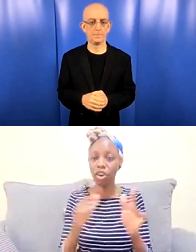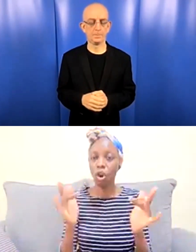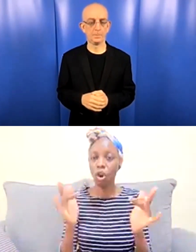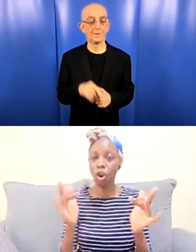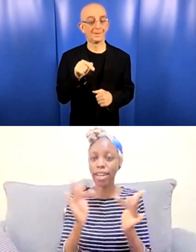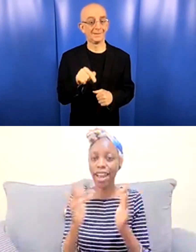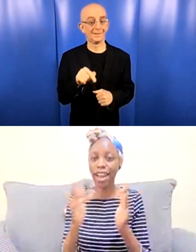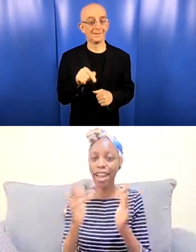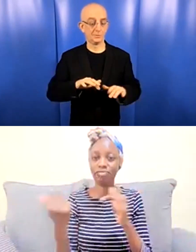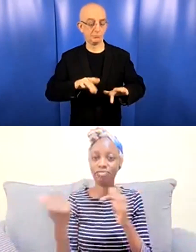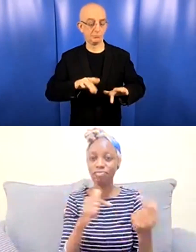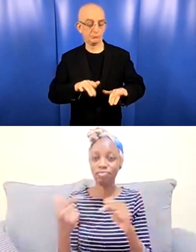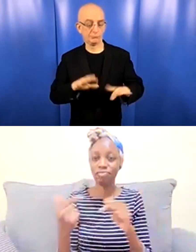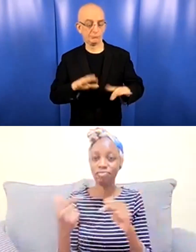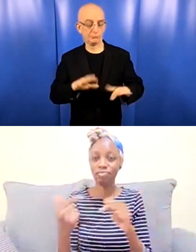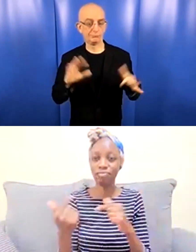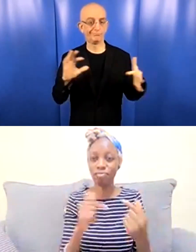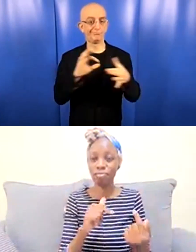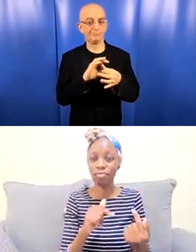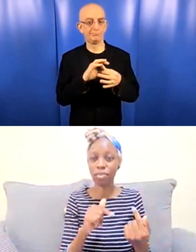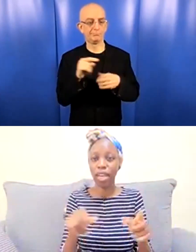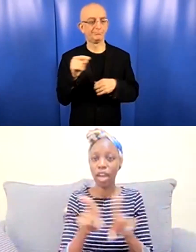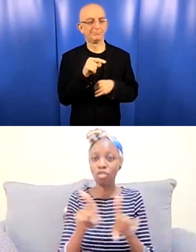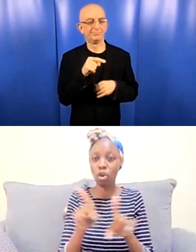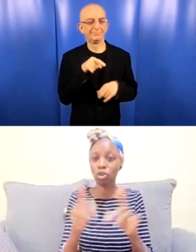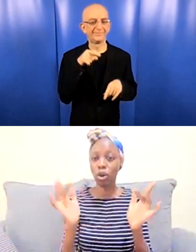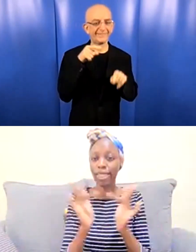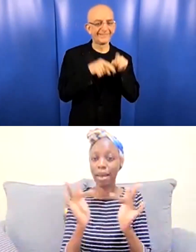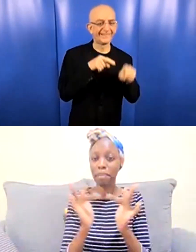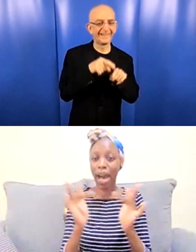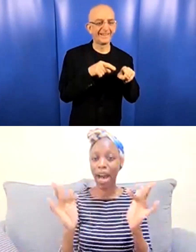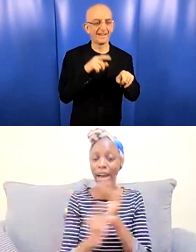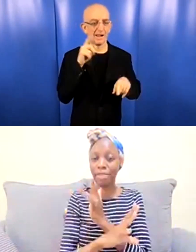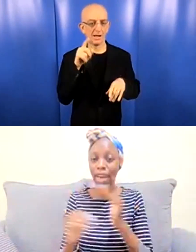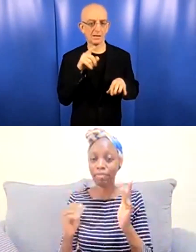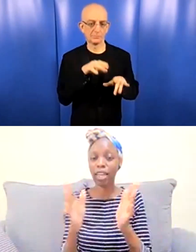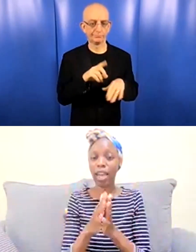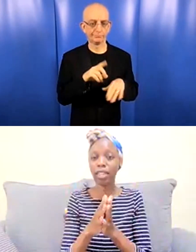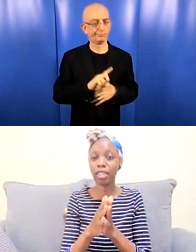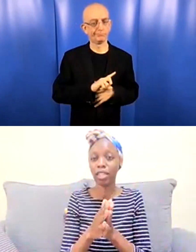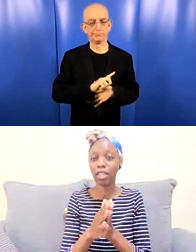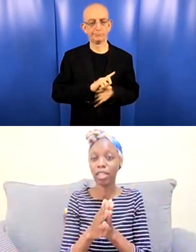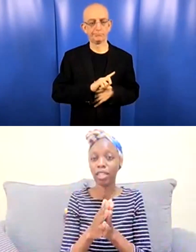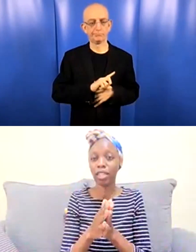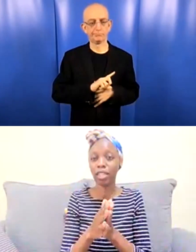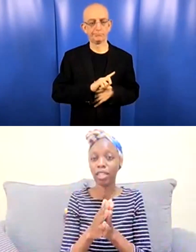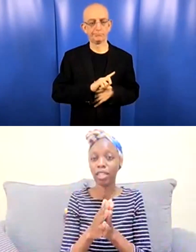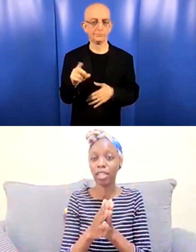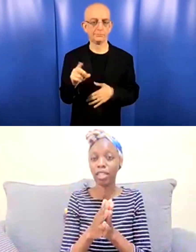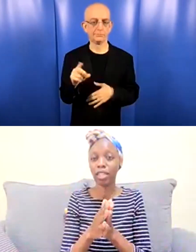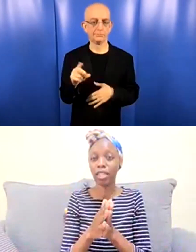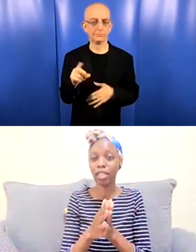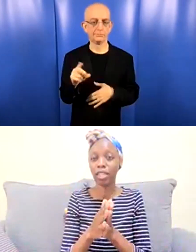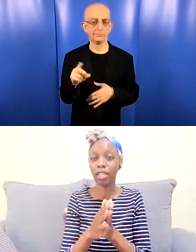are more prone to cyber theft, easily giving away their personal